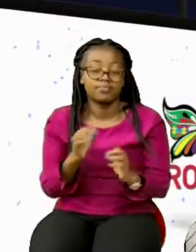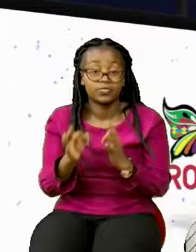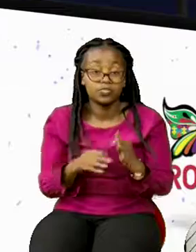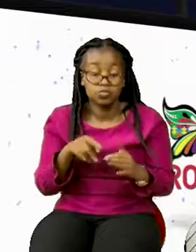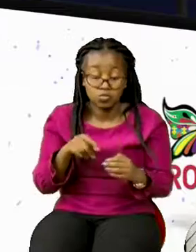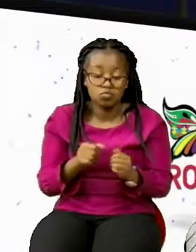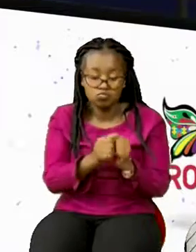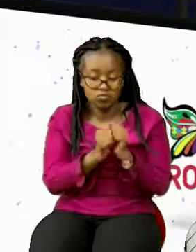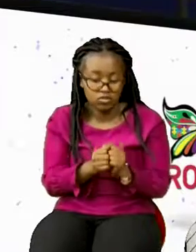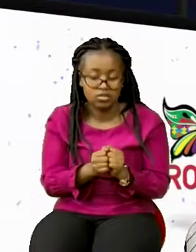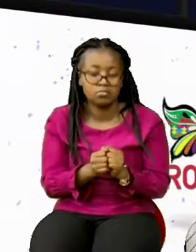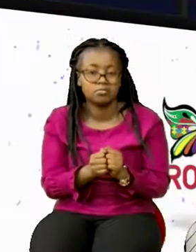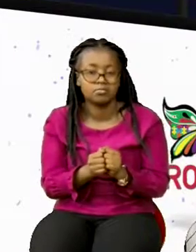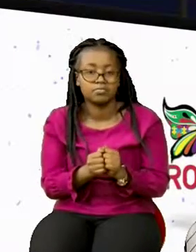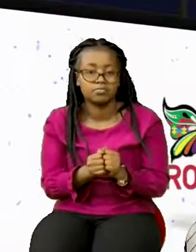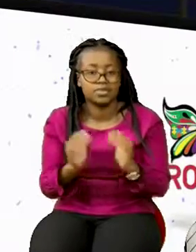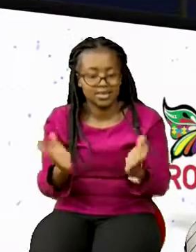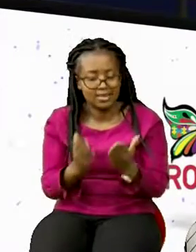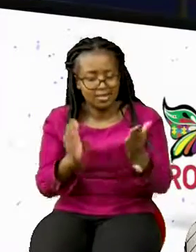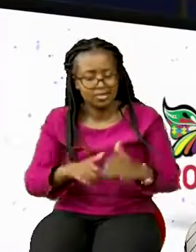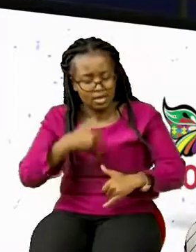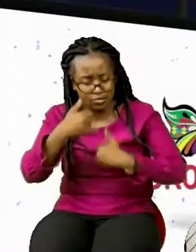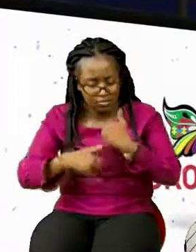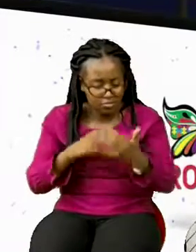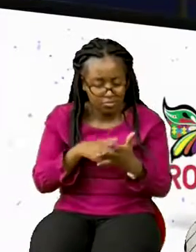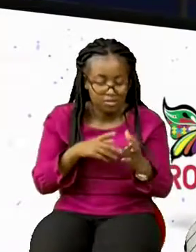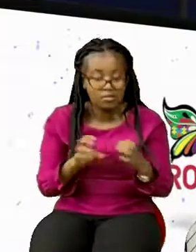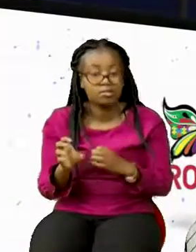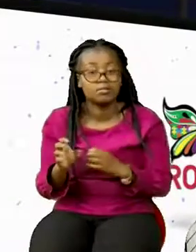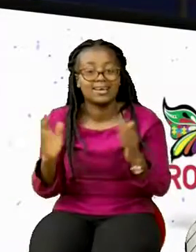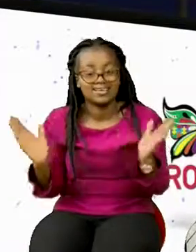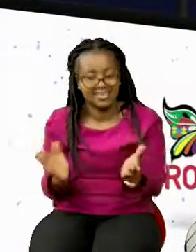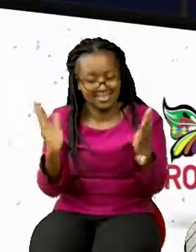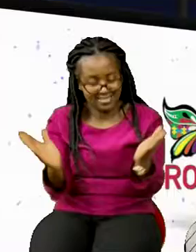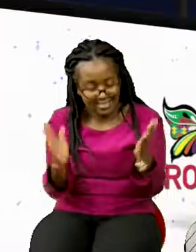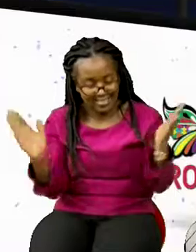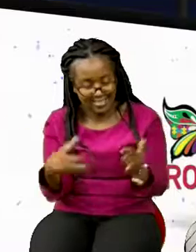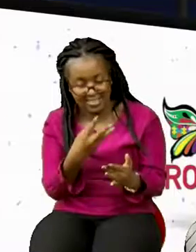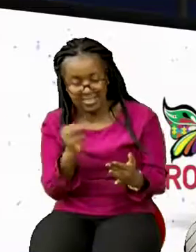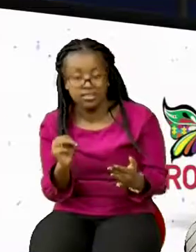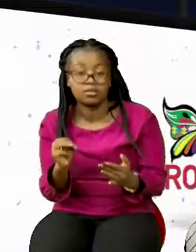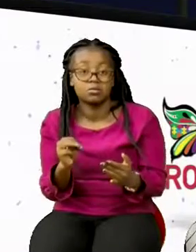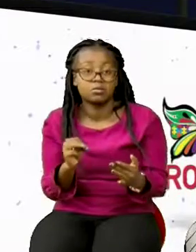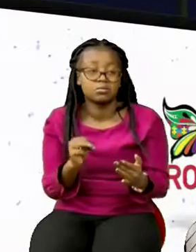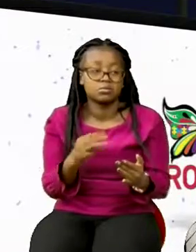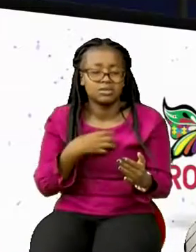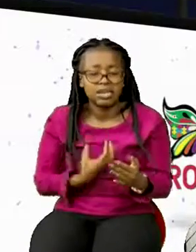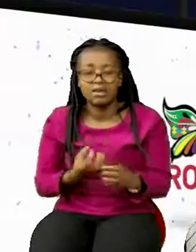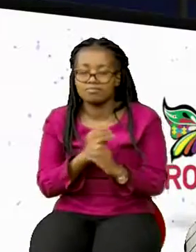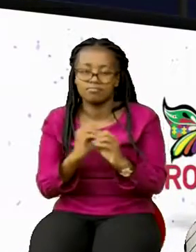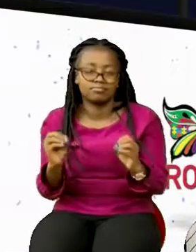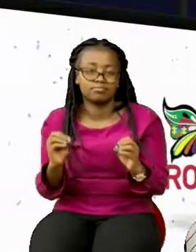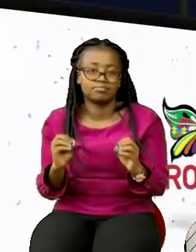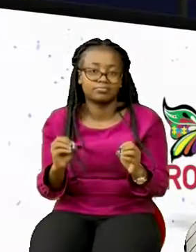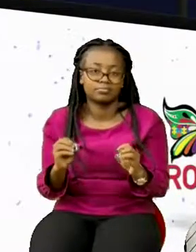you walk with them, you keep at it. Enjoy what it is that they enjoy. Encourage them day in, day out. Don't tire. And